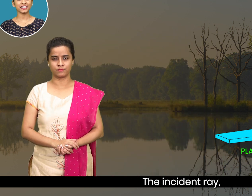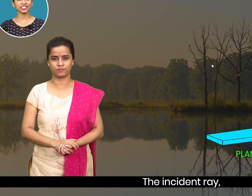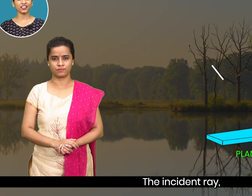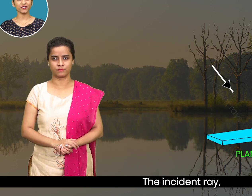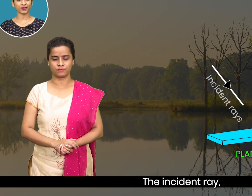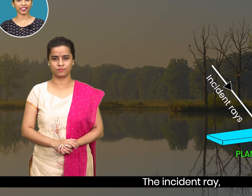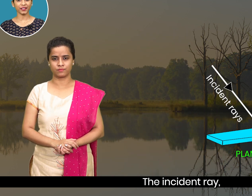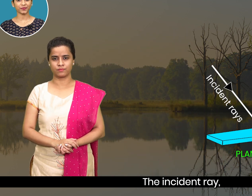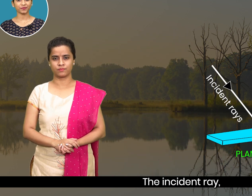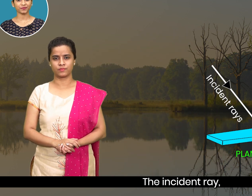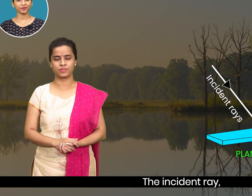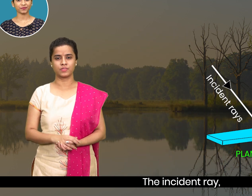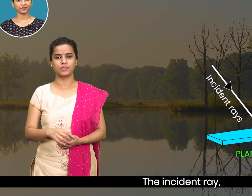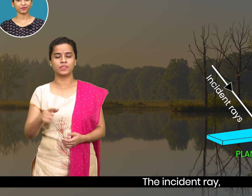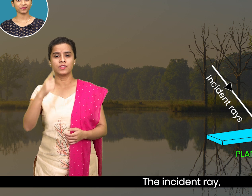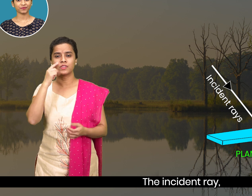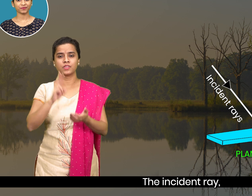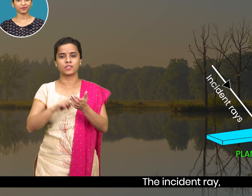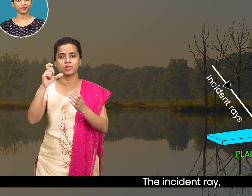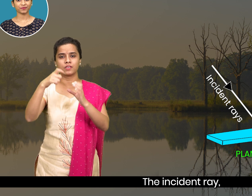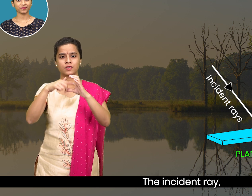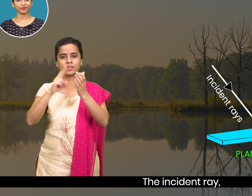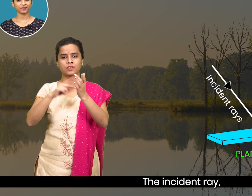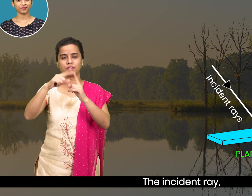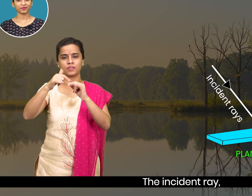The incident ray,